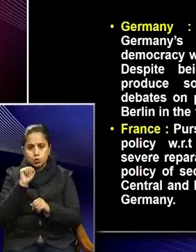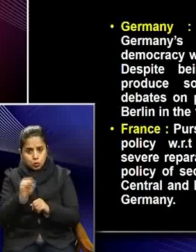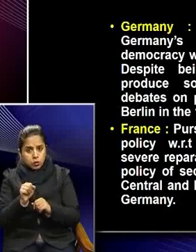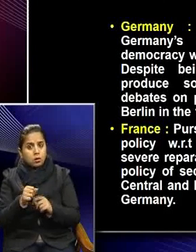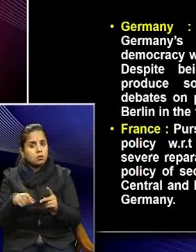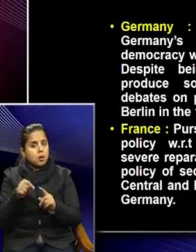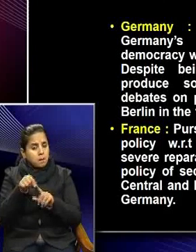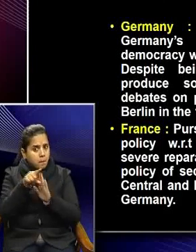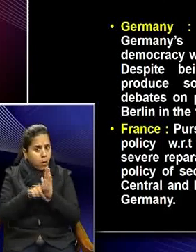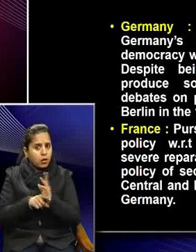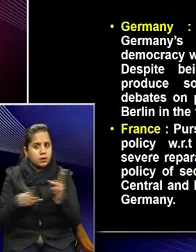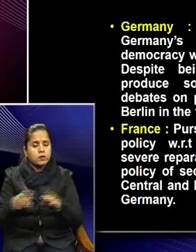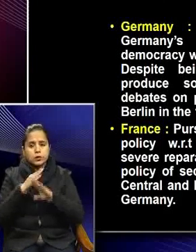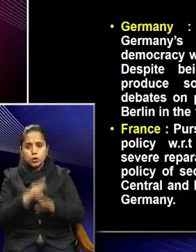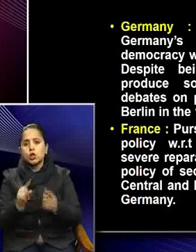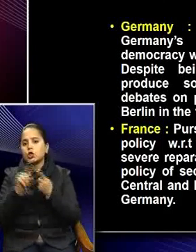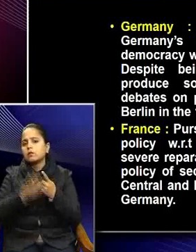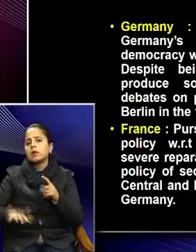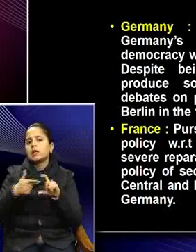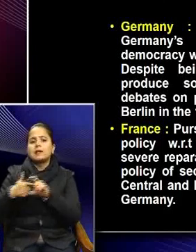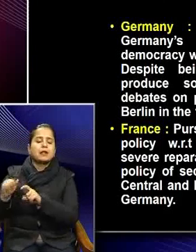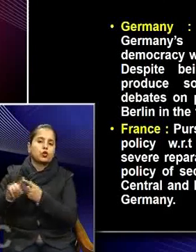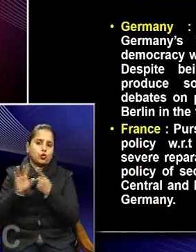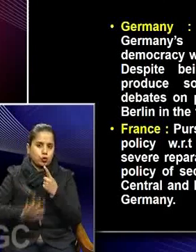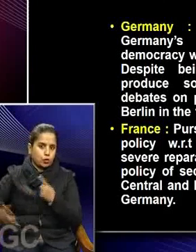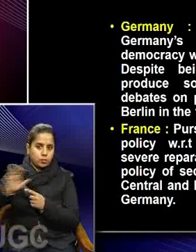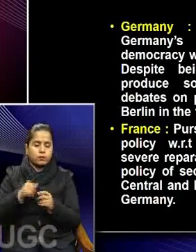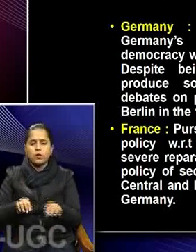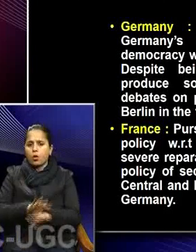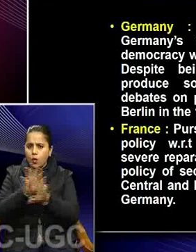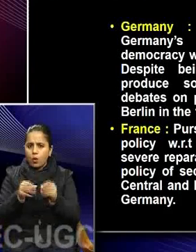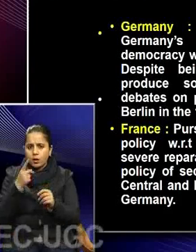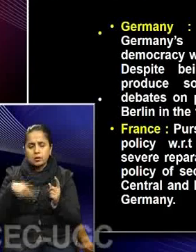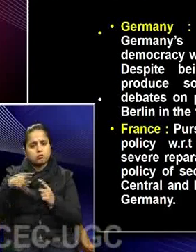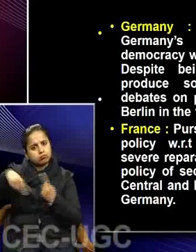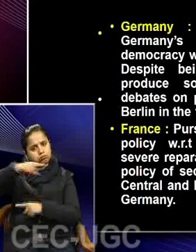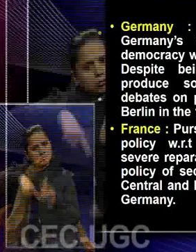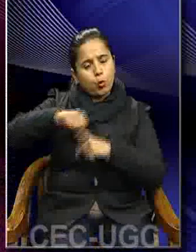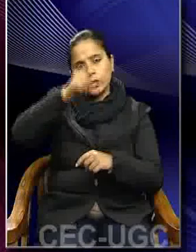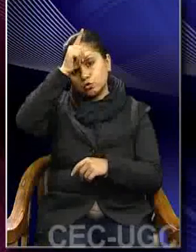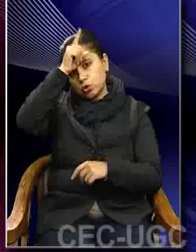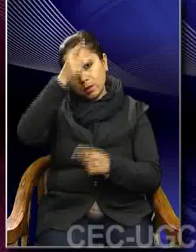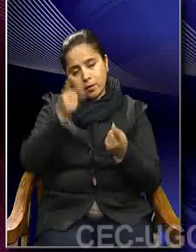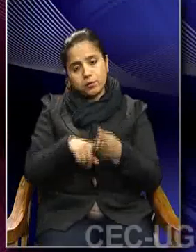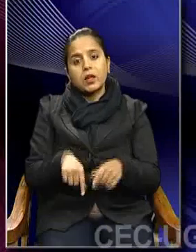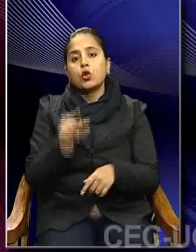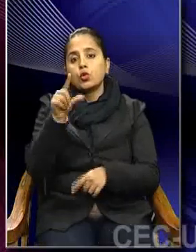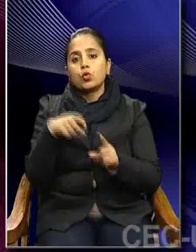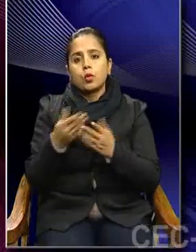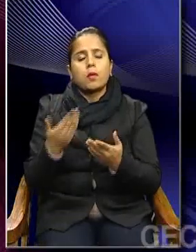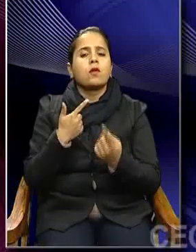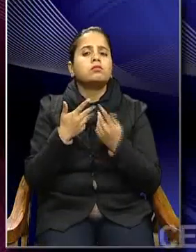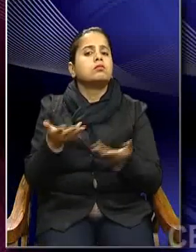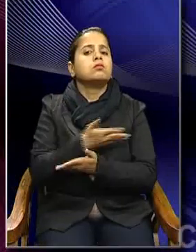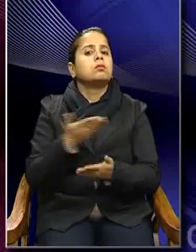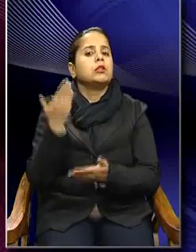states in Central and Eastern Europe, all to encircle Germany. Britain, as we discussed